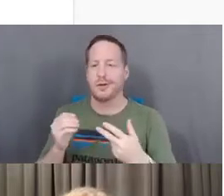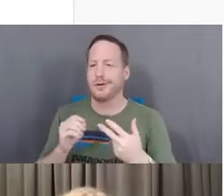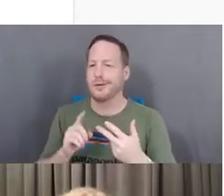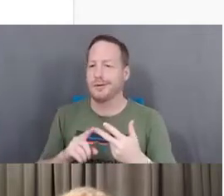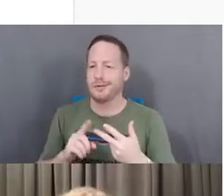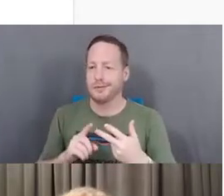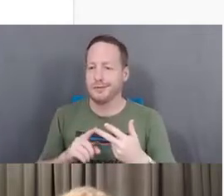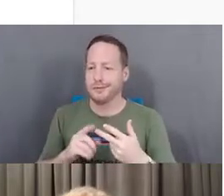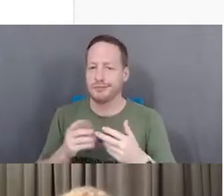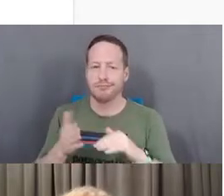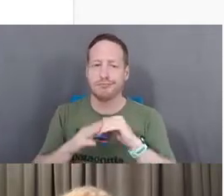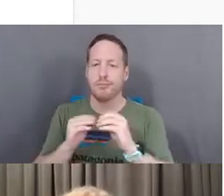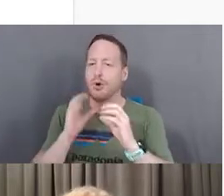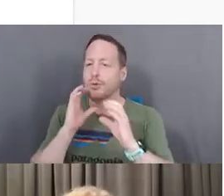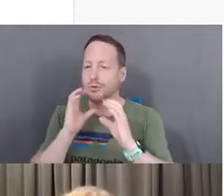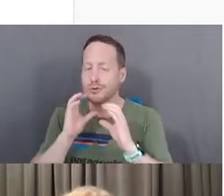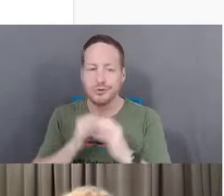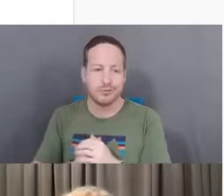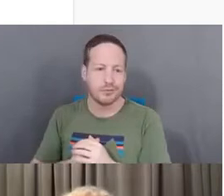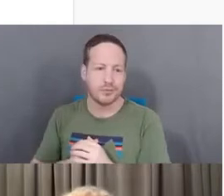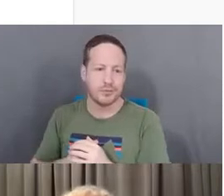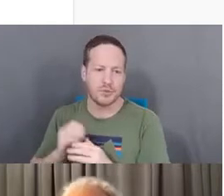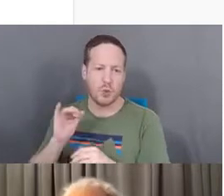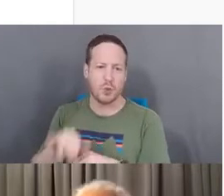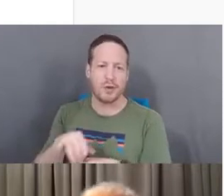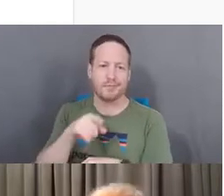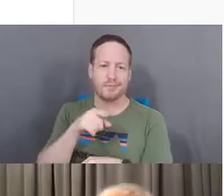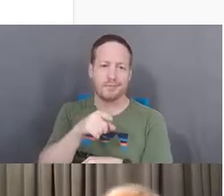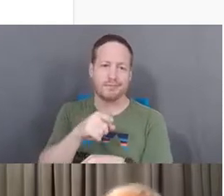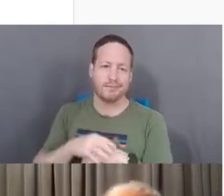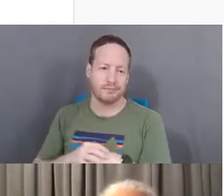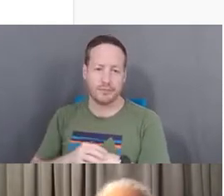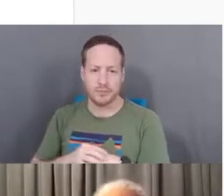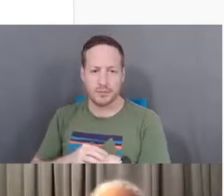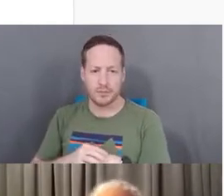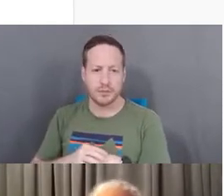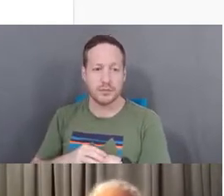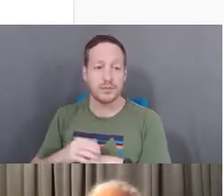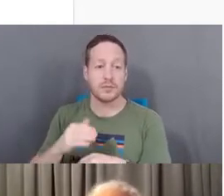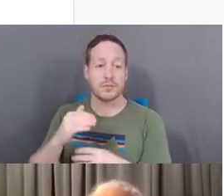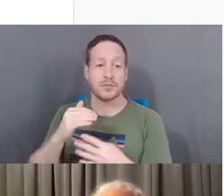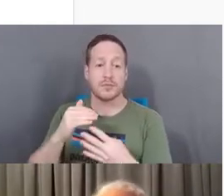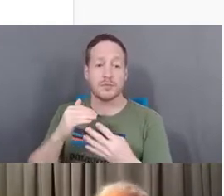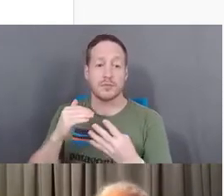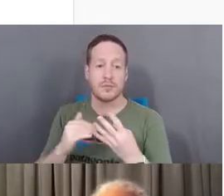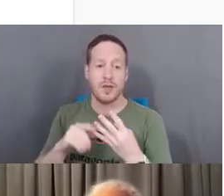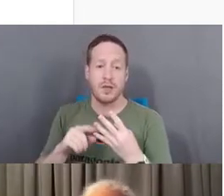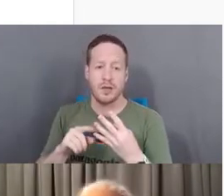There was a third item that was on the original strategic plan. Oh, communication, outreach and communication. Yes. So